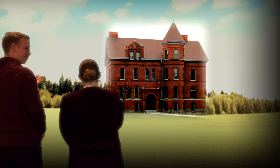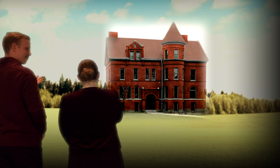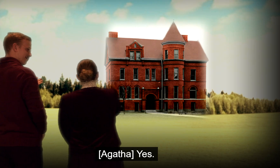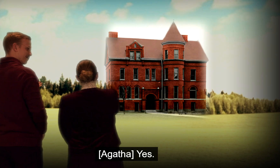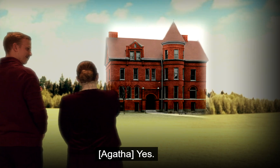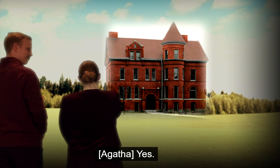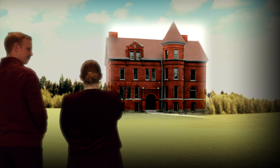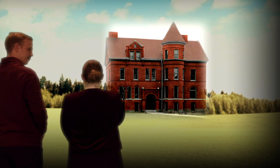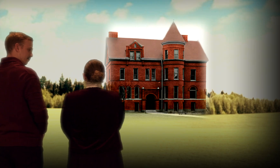Yes.